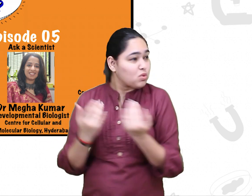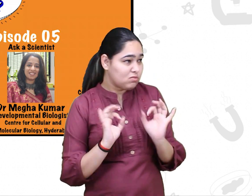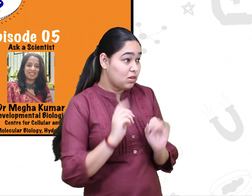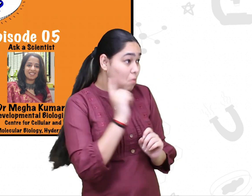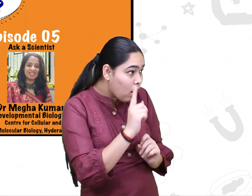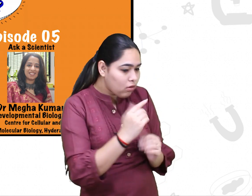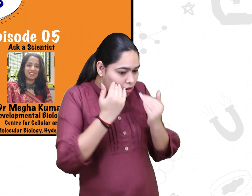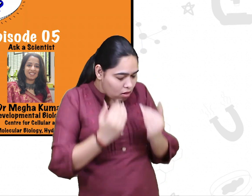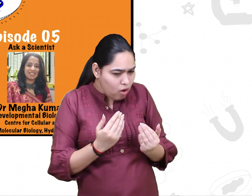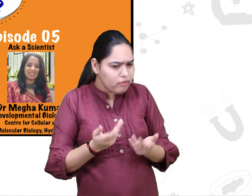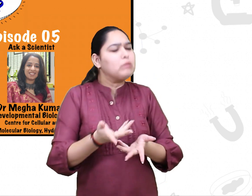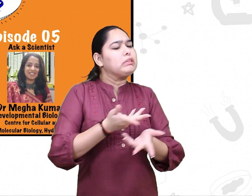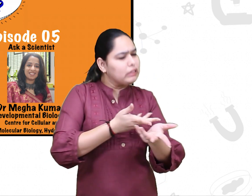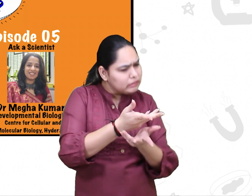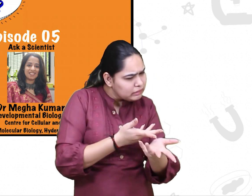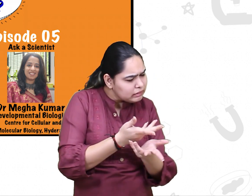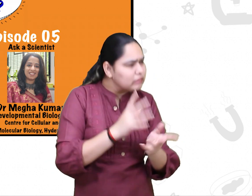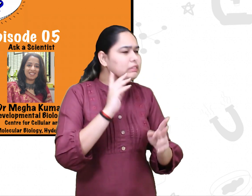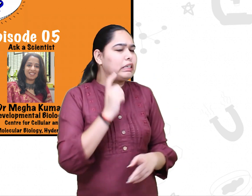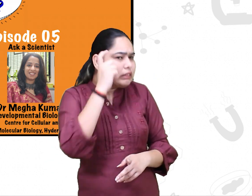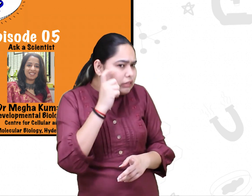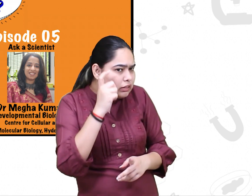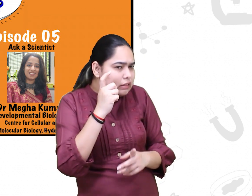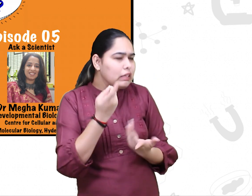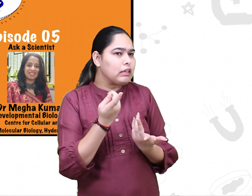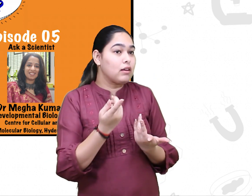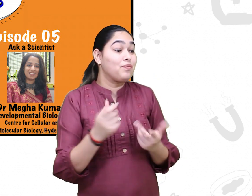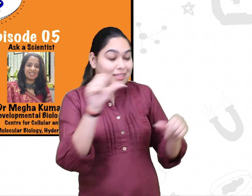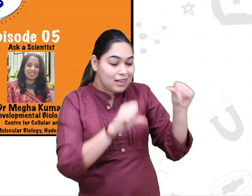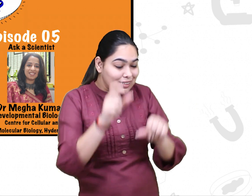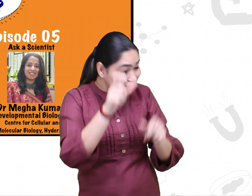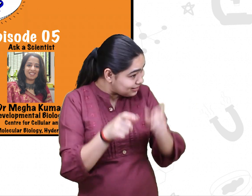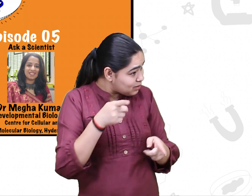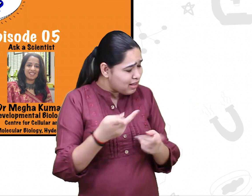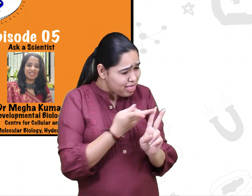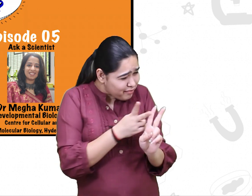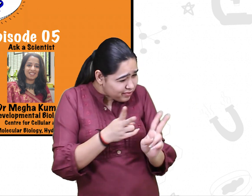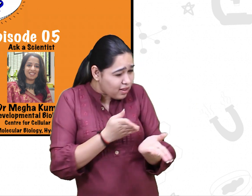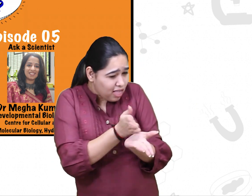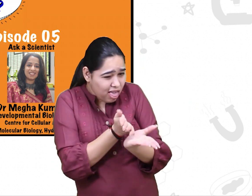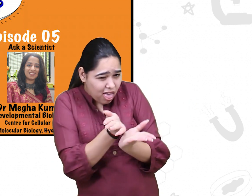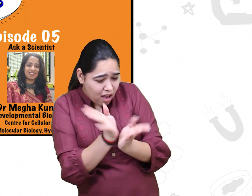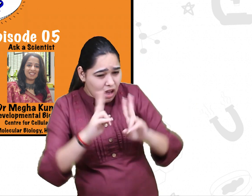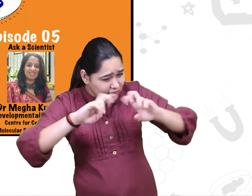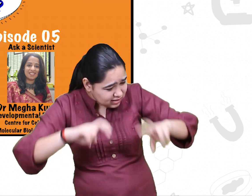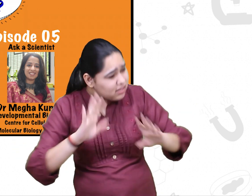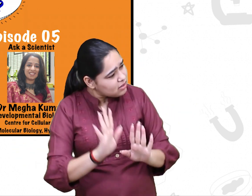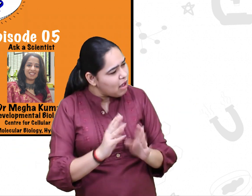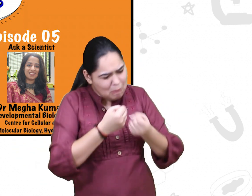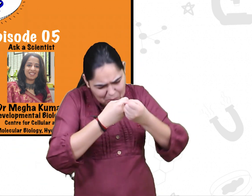Evolution involves the study of the past. Since we cannot time travel, we have limited evidence about the